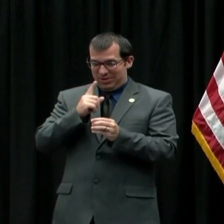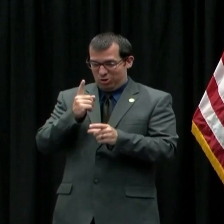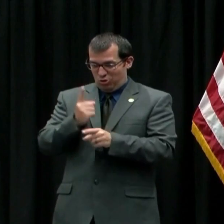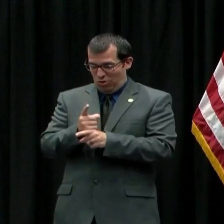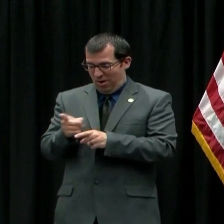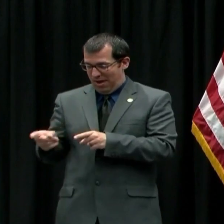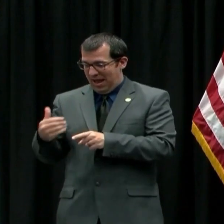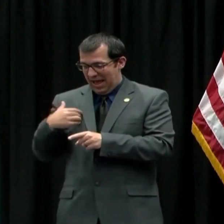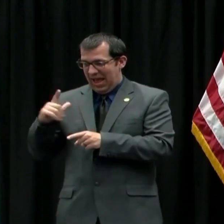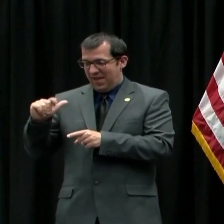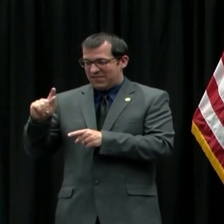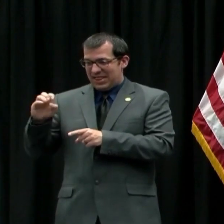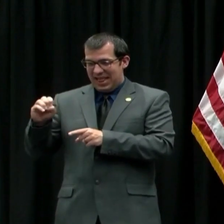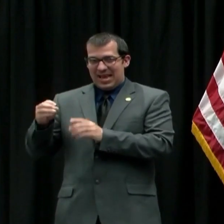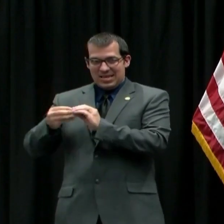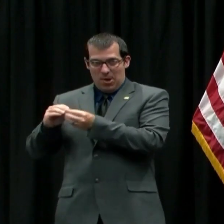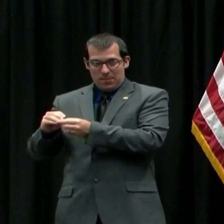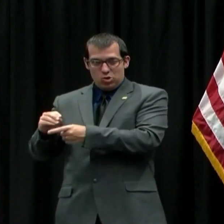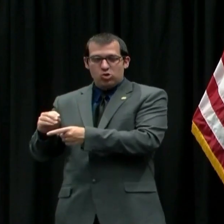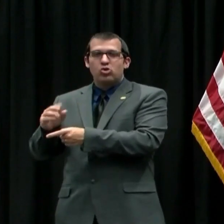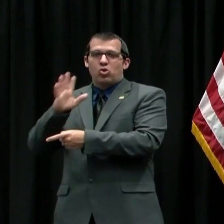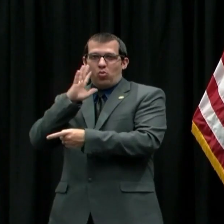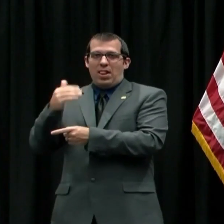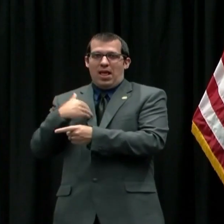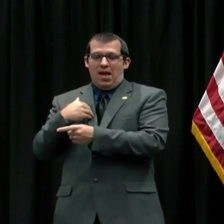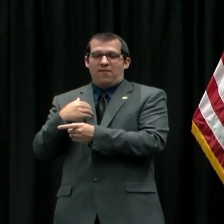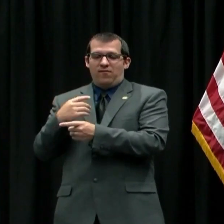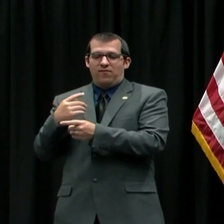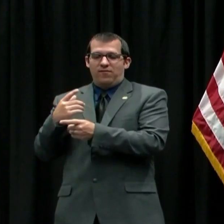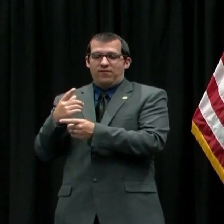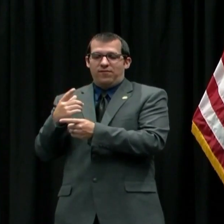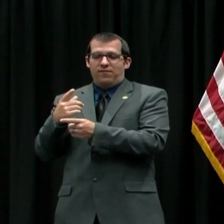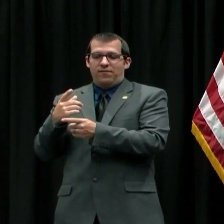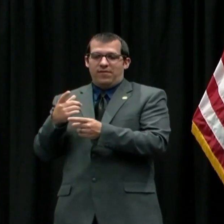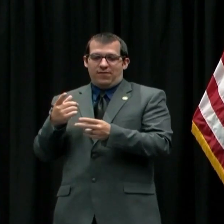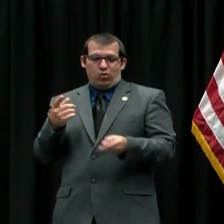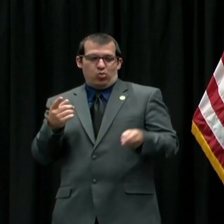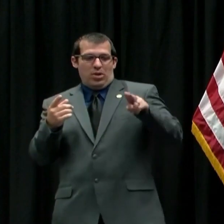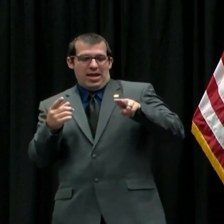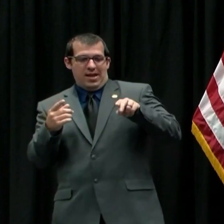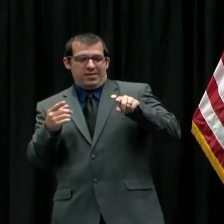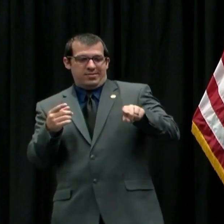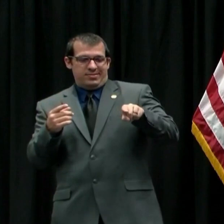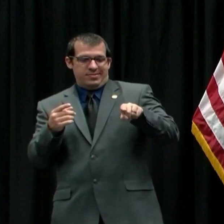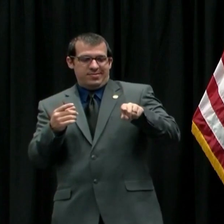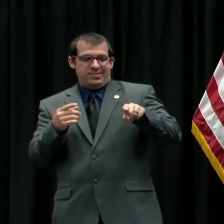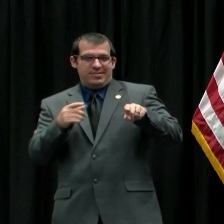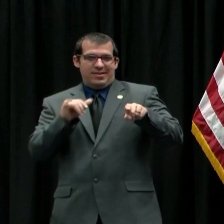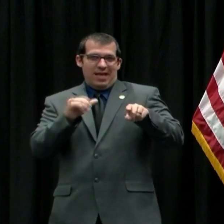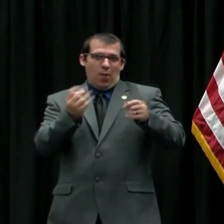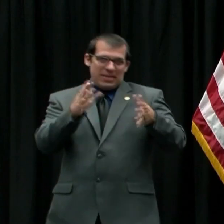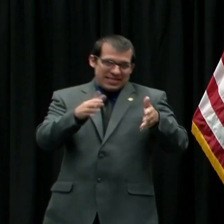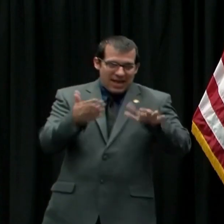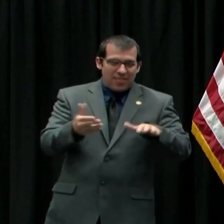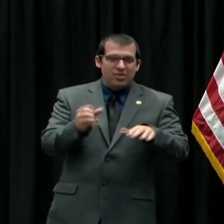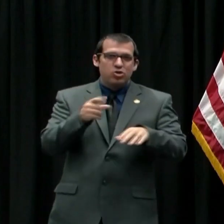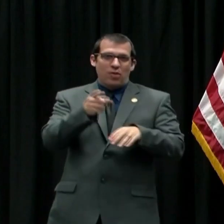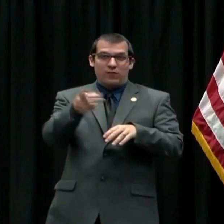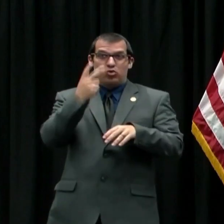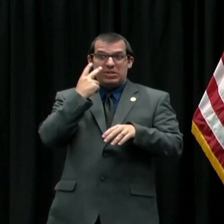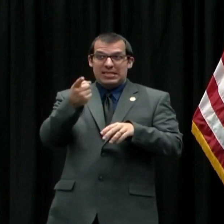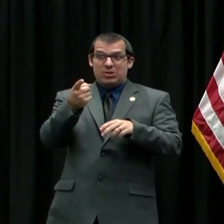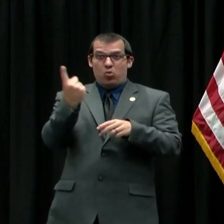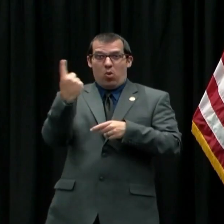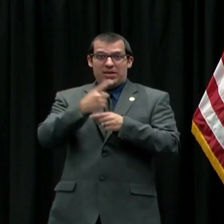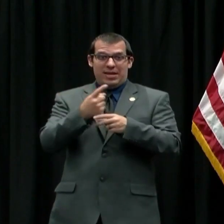there's late data that comes in, then there's going to be some corrective raising of the deaths. And so if you saw a jump